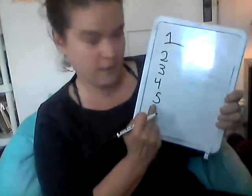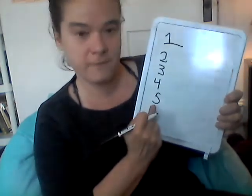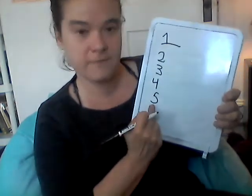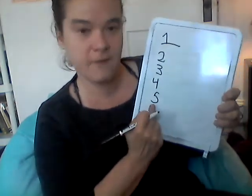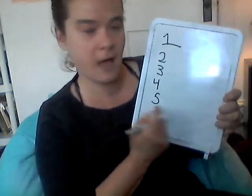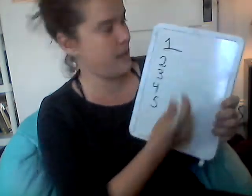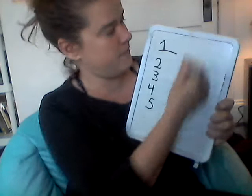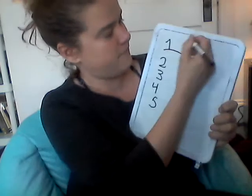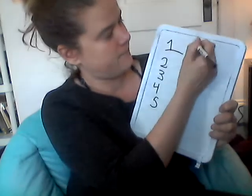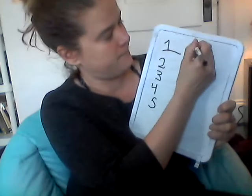five,